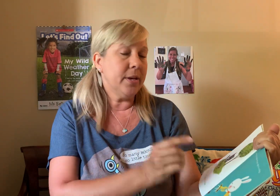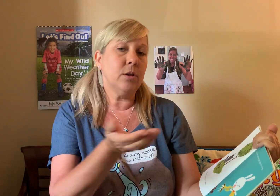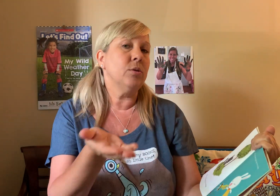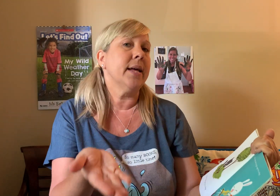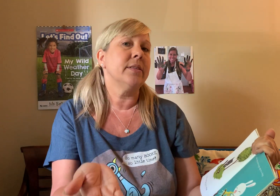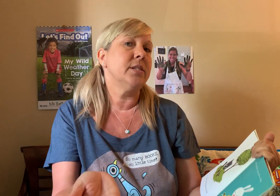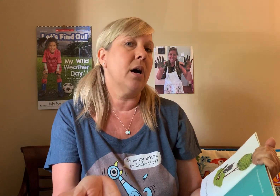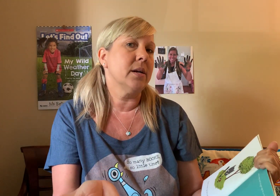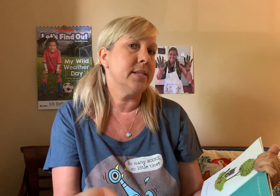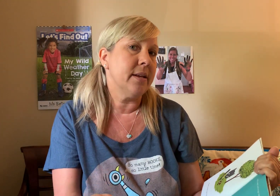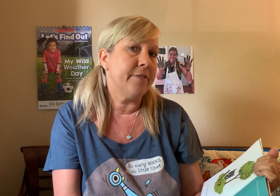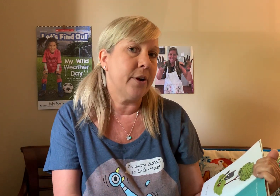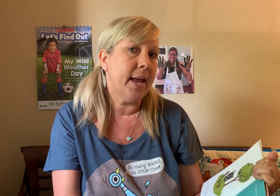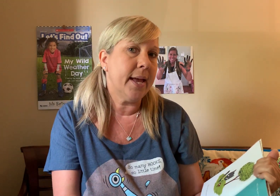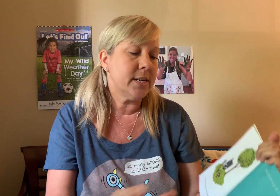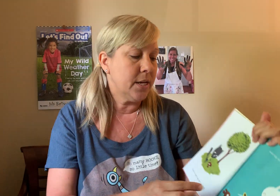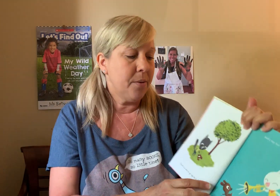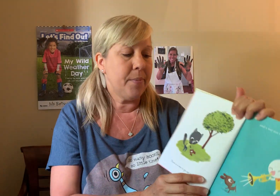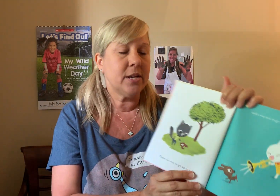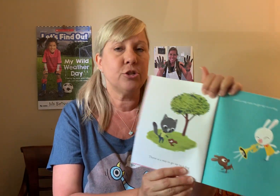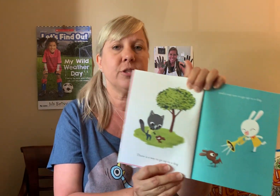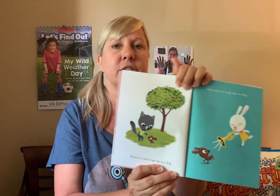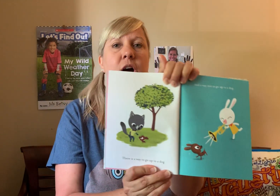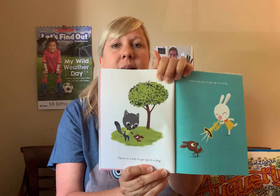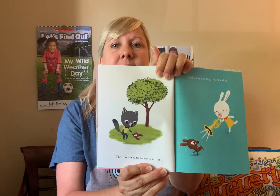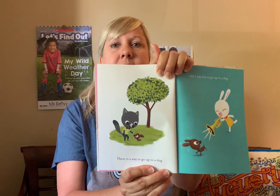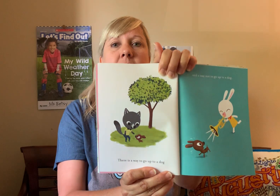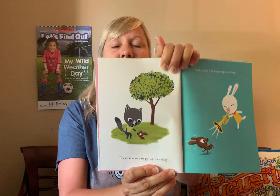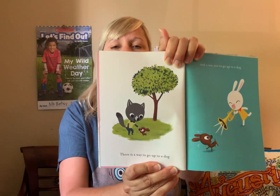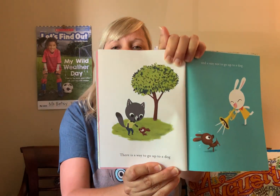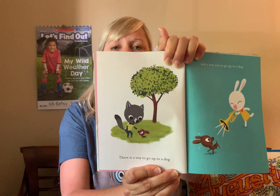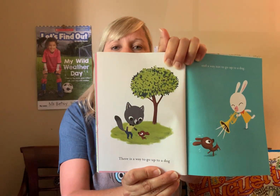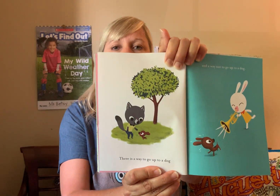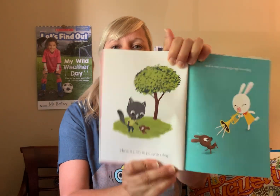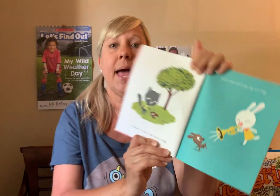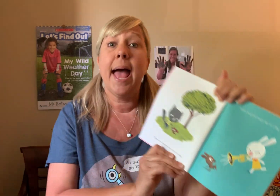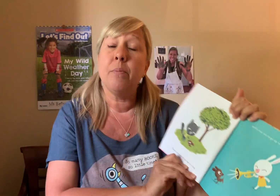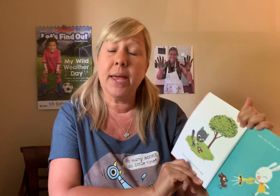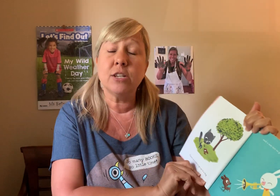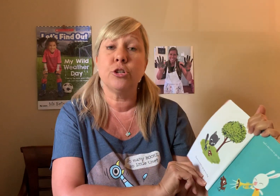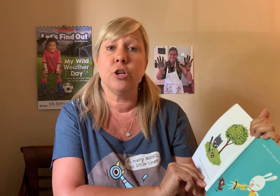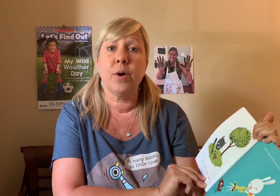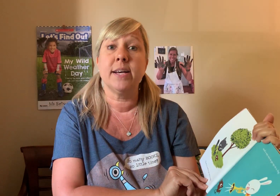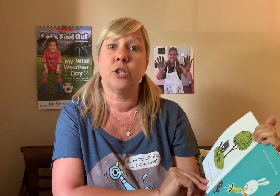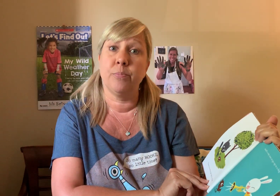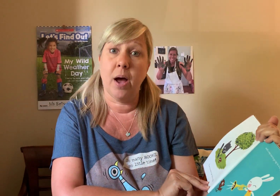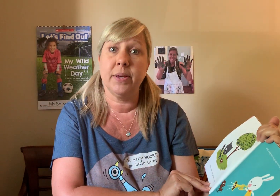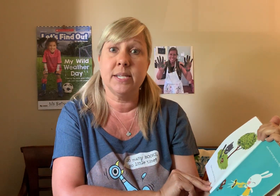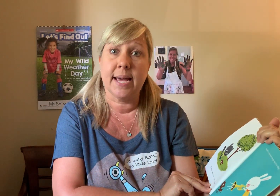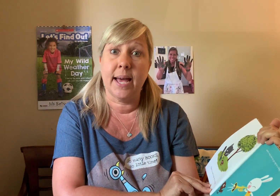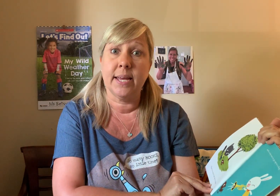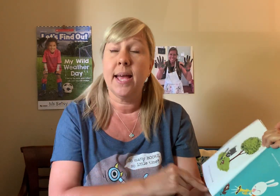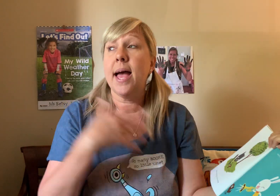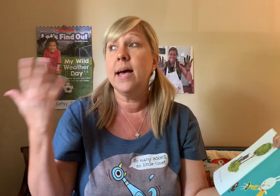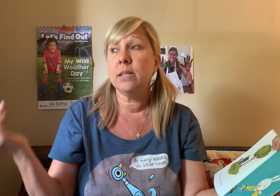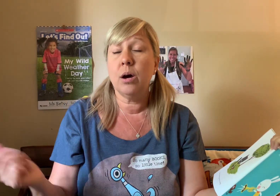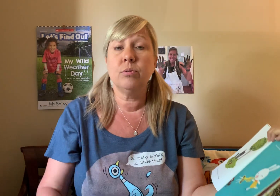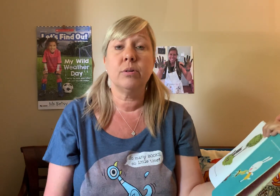you let the dog sniff your hand, make sure the dog is comfortable with you, and make sure you ask your mommy and daddy and the owner of